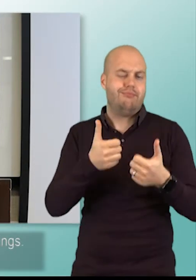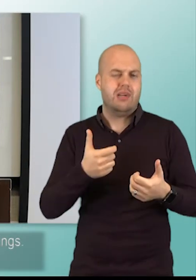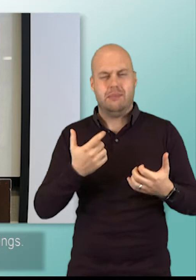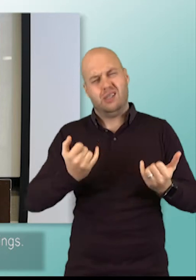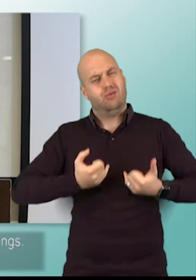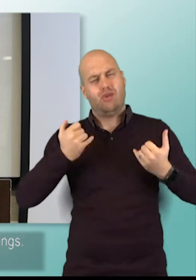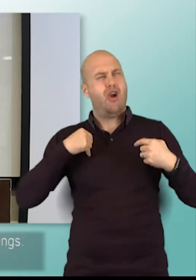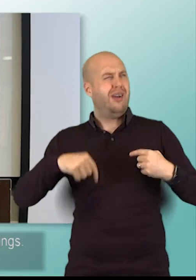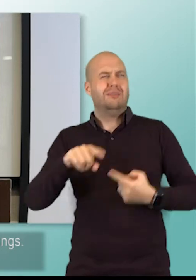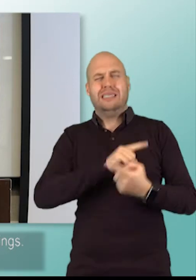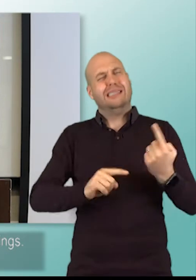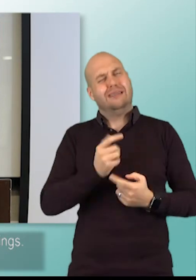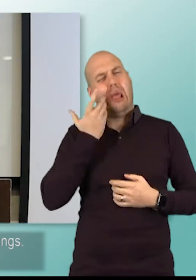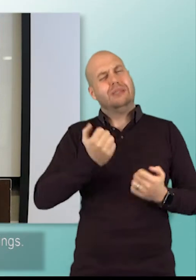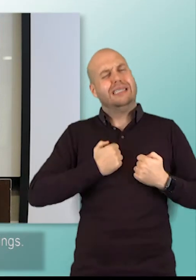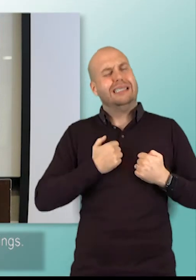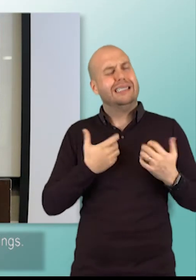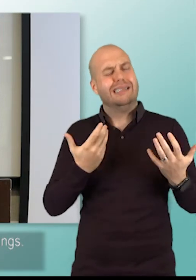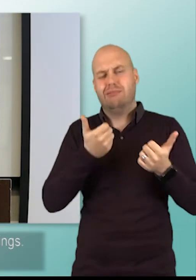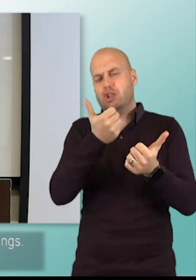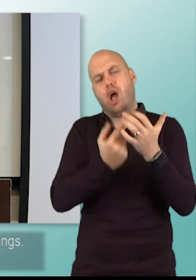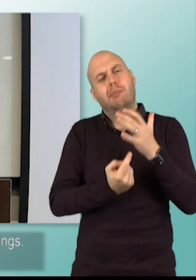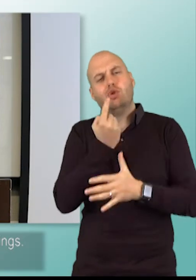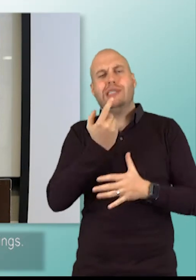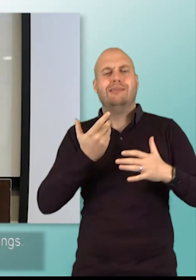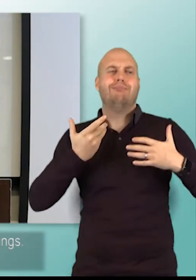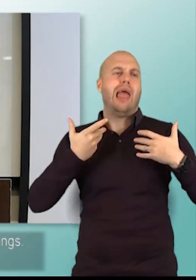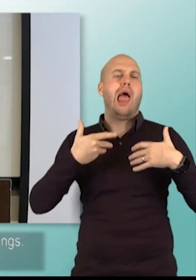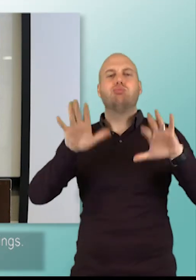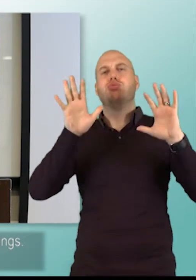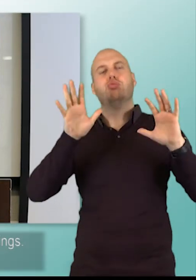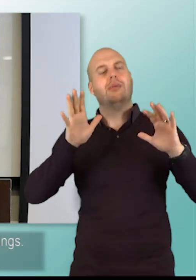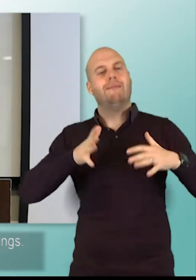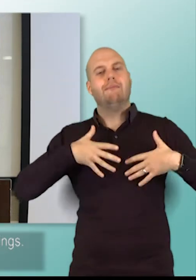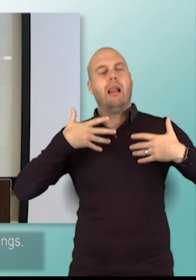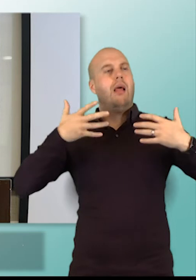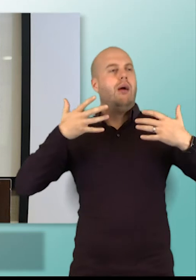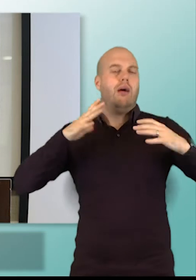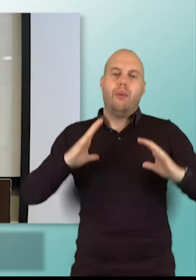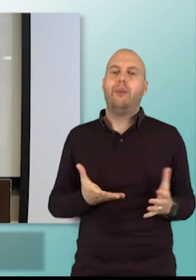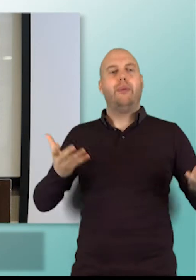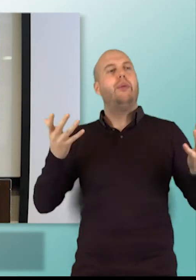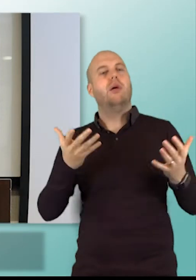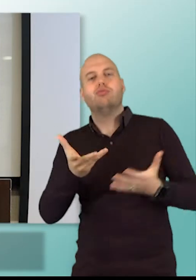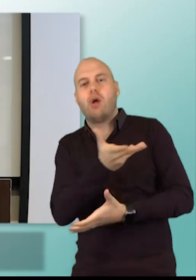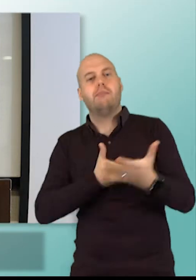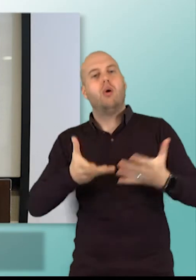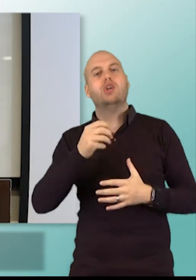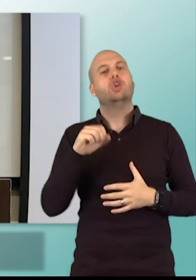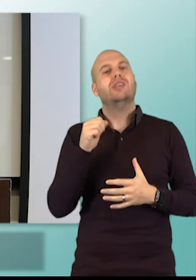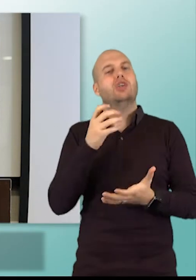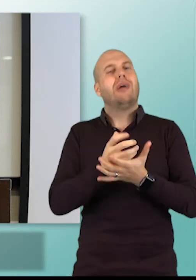and we always enjoy these meetings. It's a real chance for us both to get out and